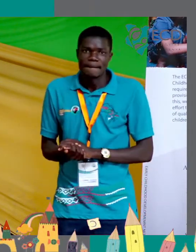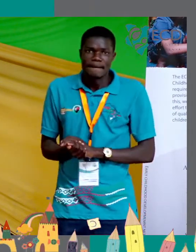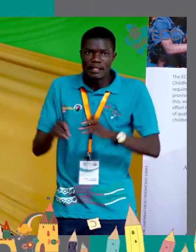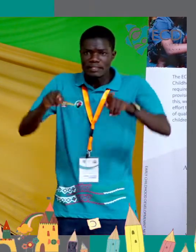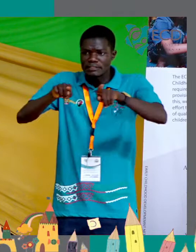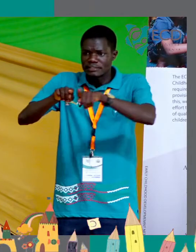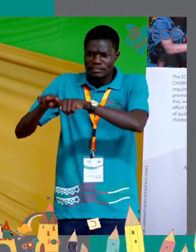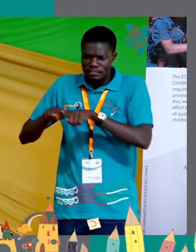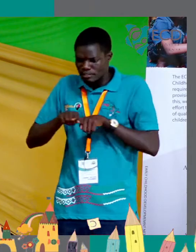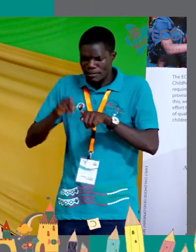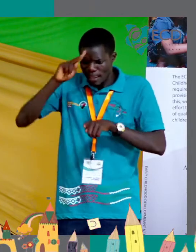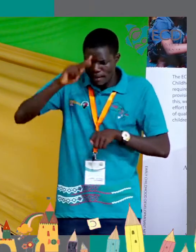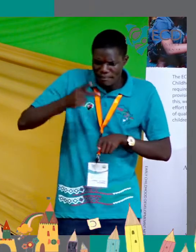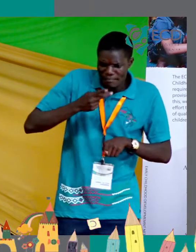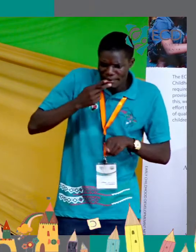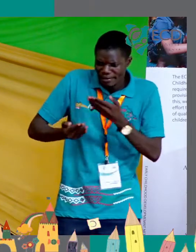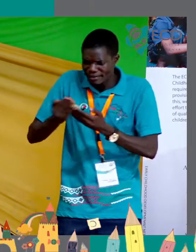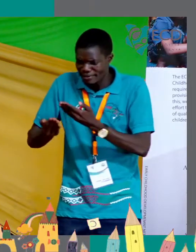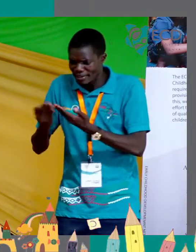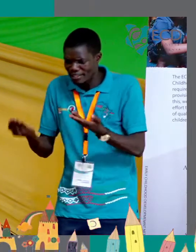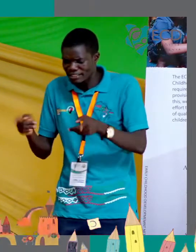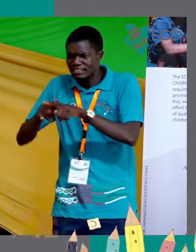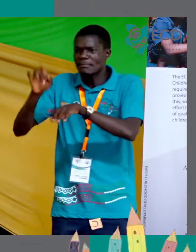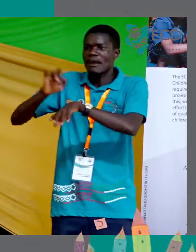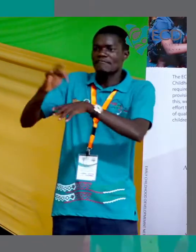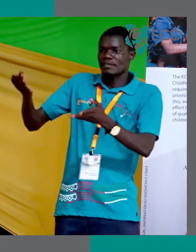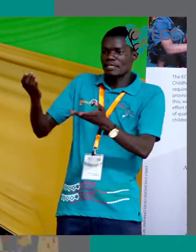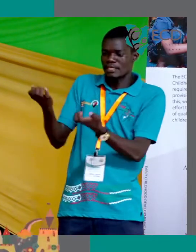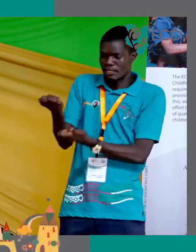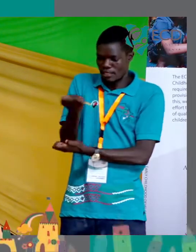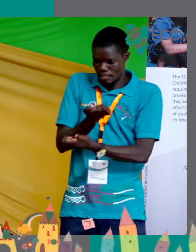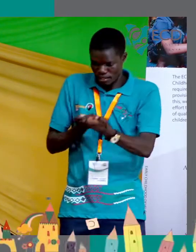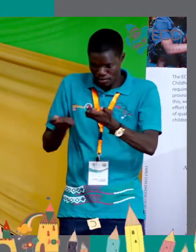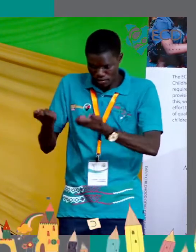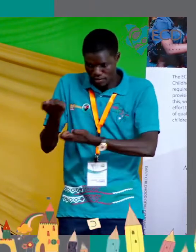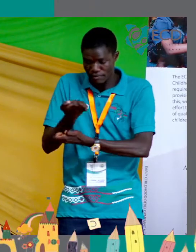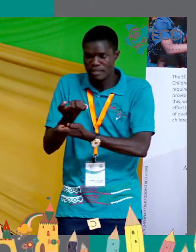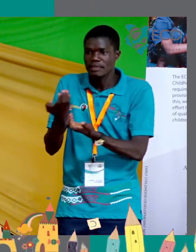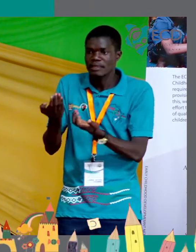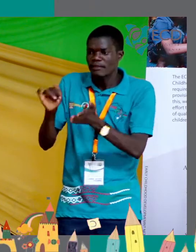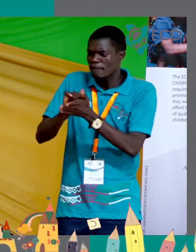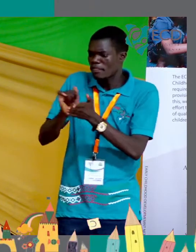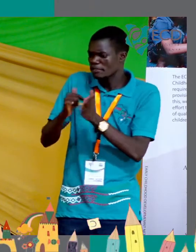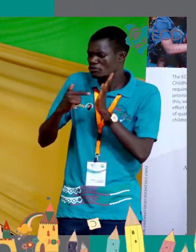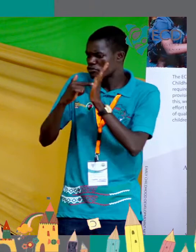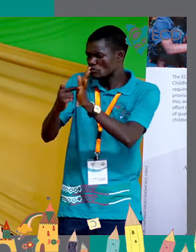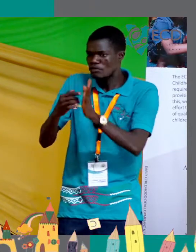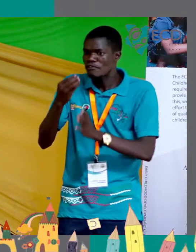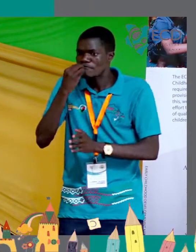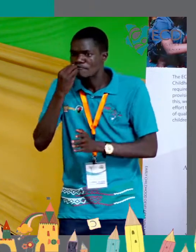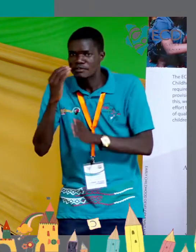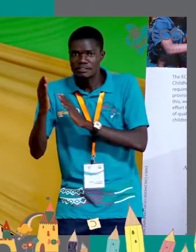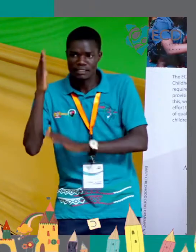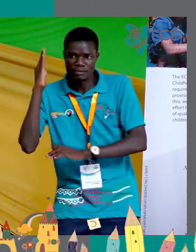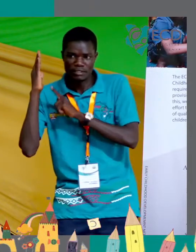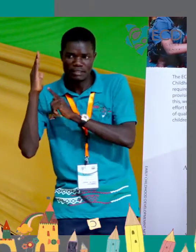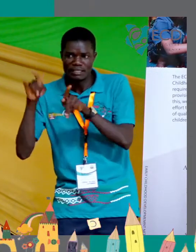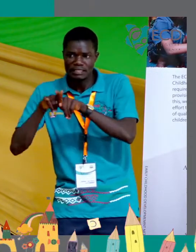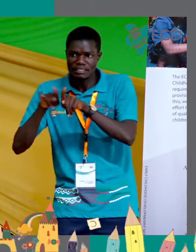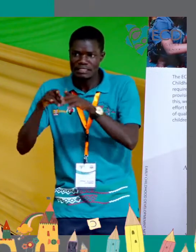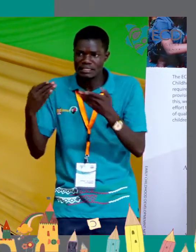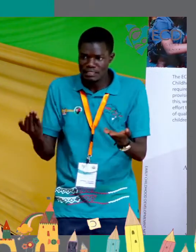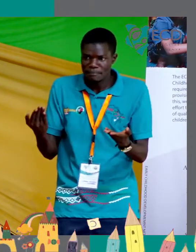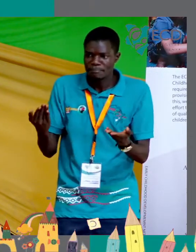And parents and caregivers were also affected economically. So this threatened food security, so